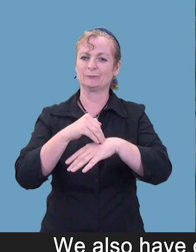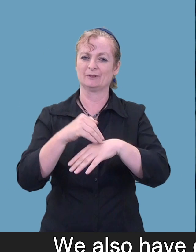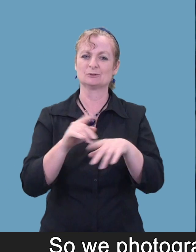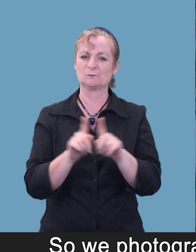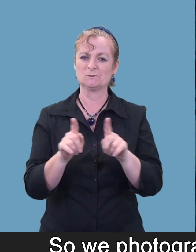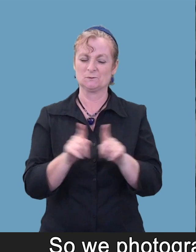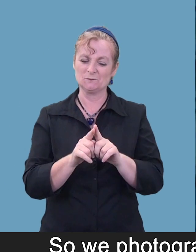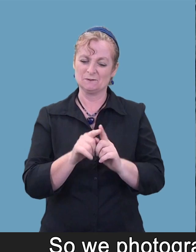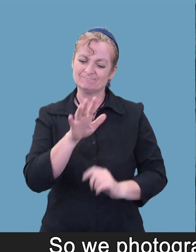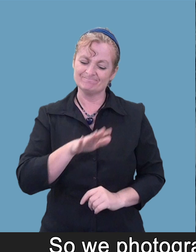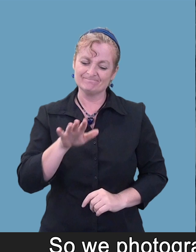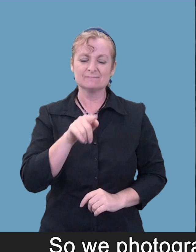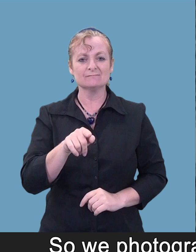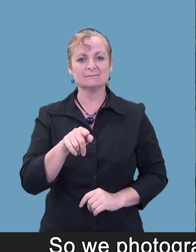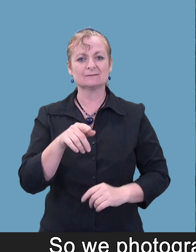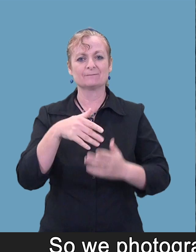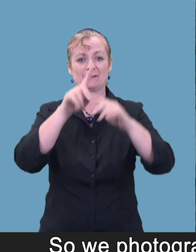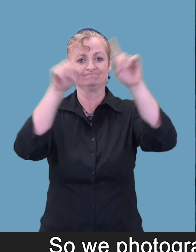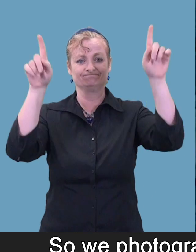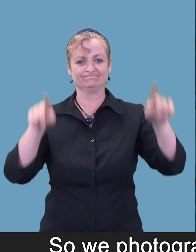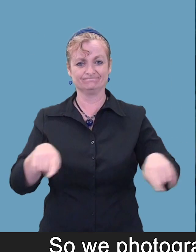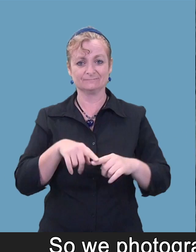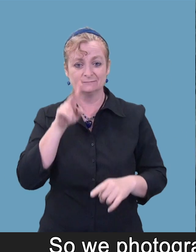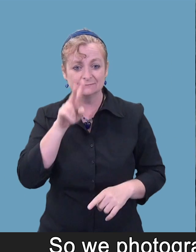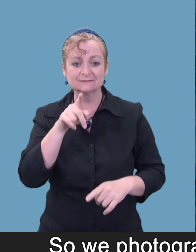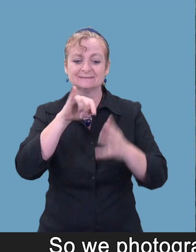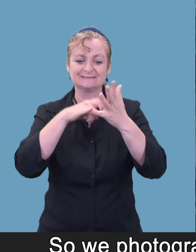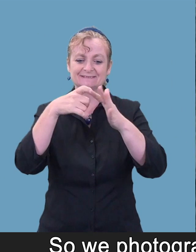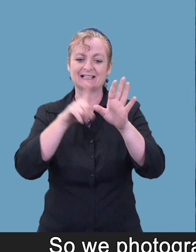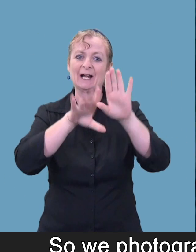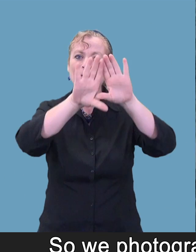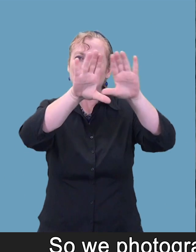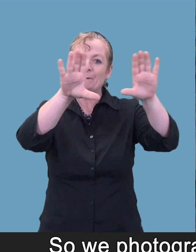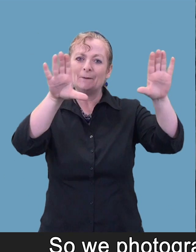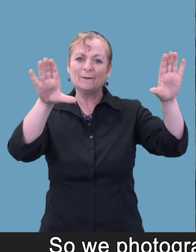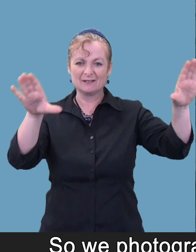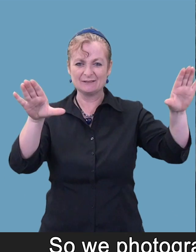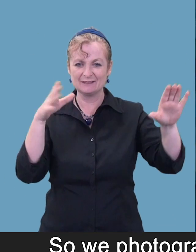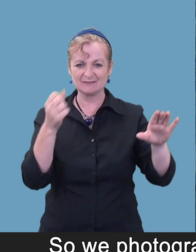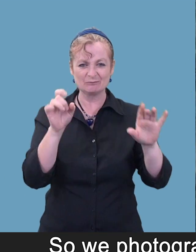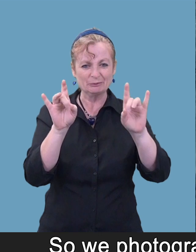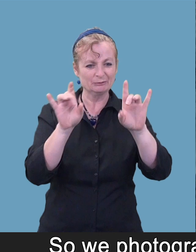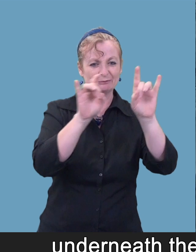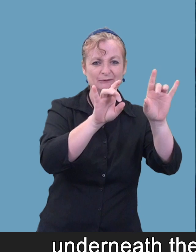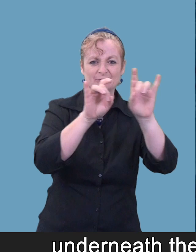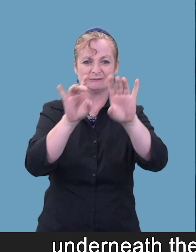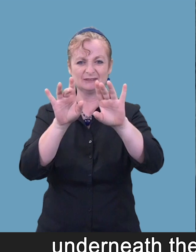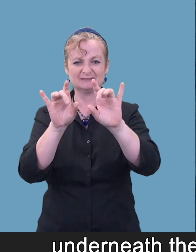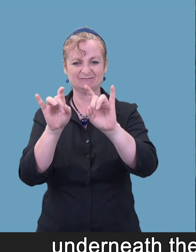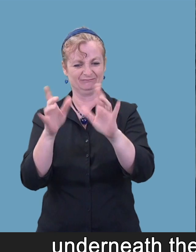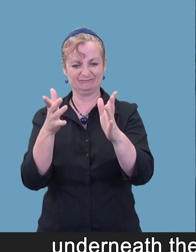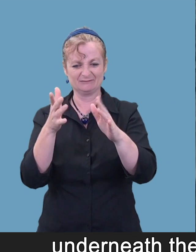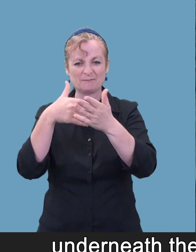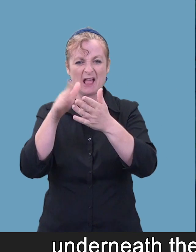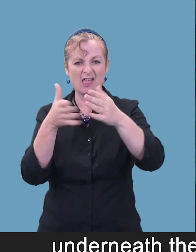heat. So we photograph the painting under infrared light. And infrared imaging is useful for looking underneath the